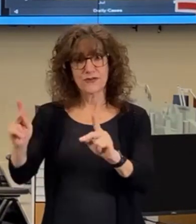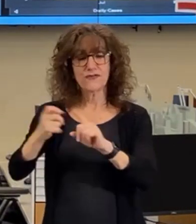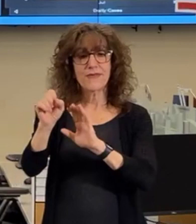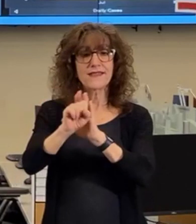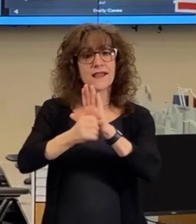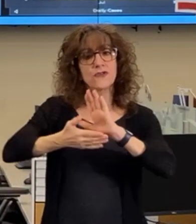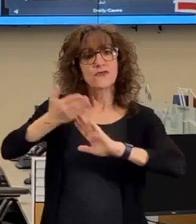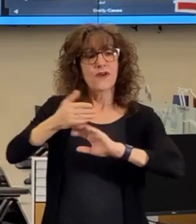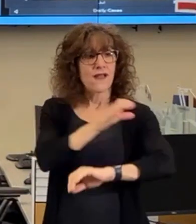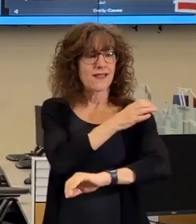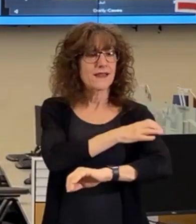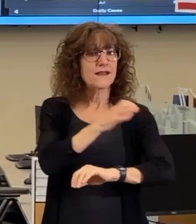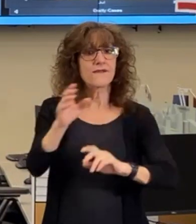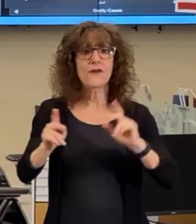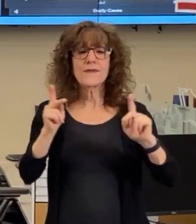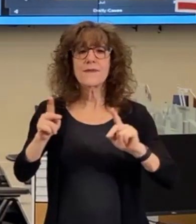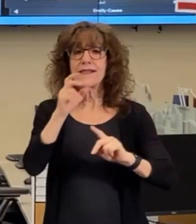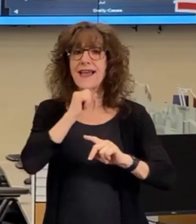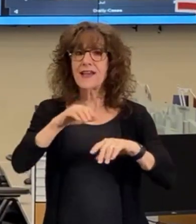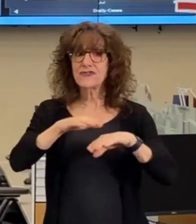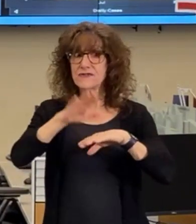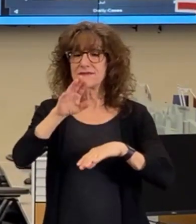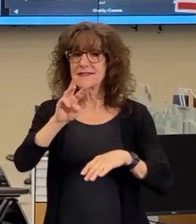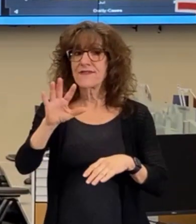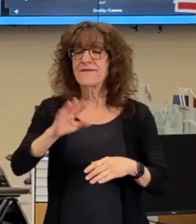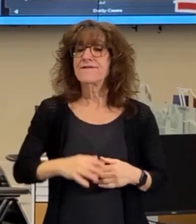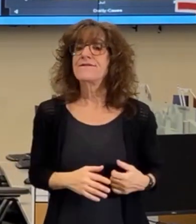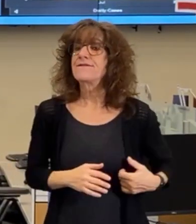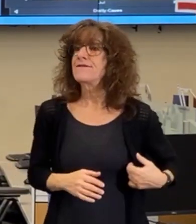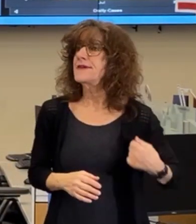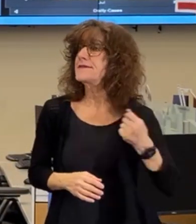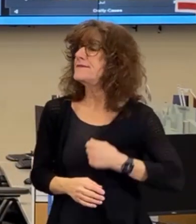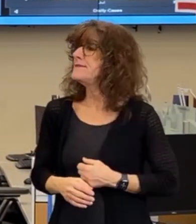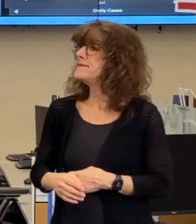operate a clinic for residents 65 and over.